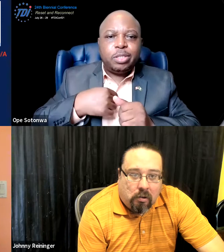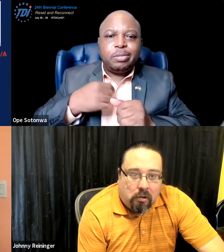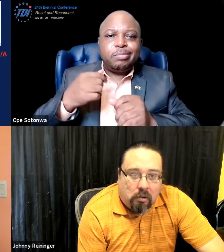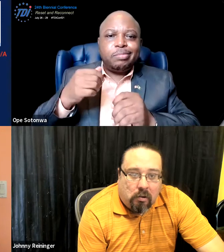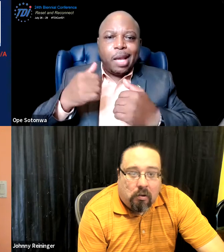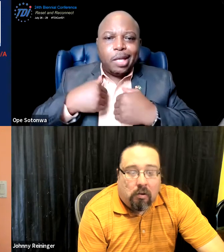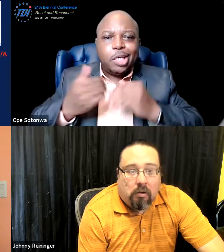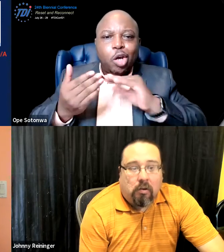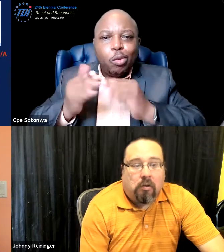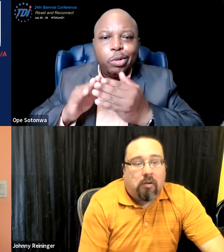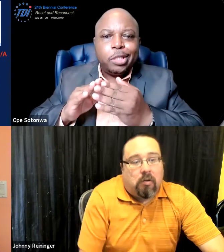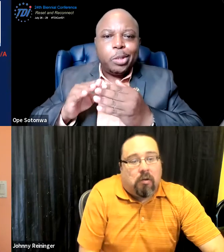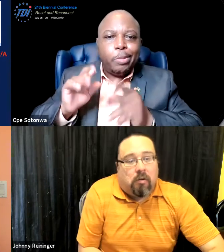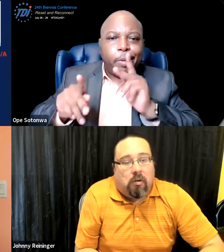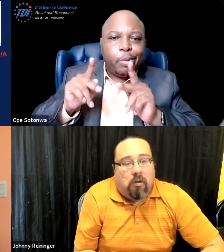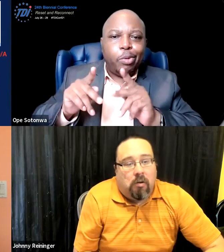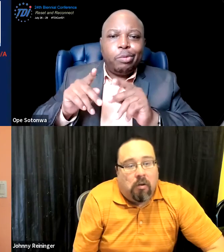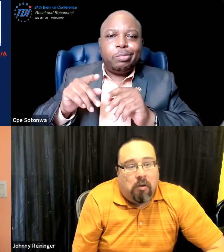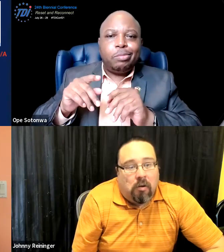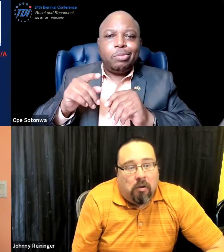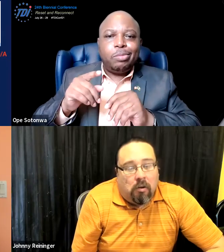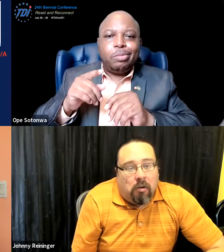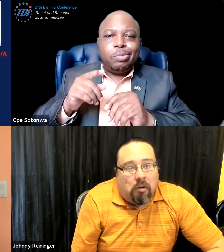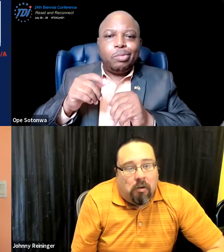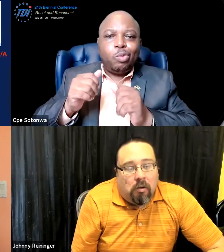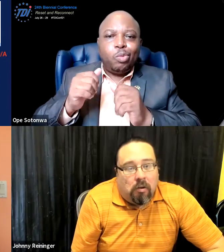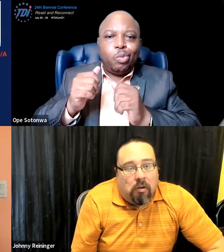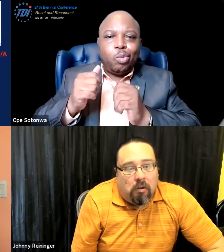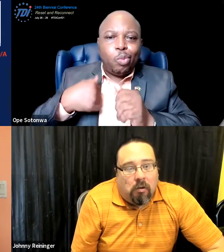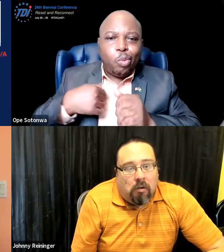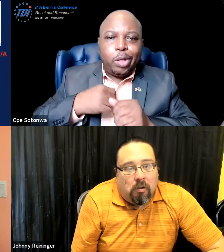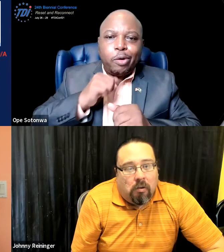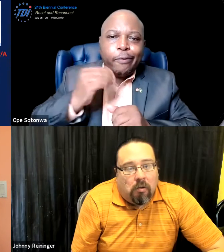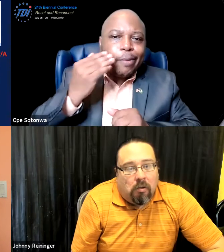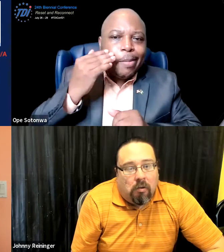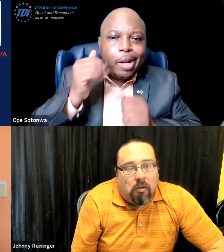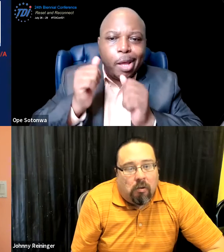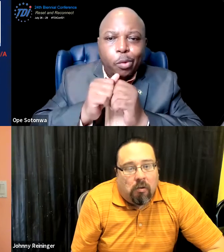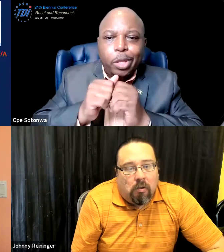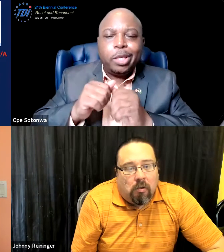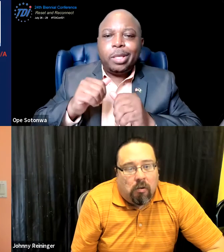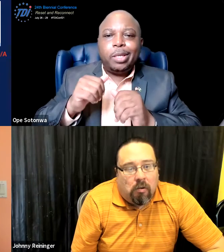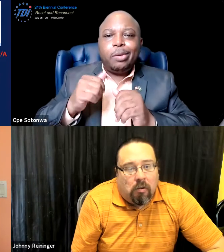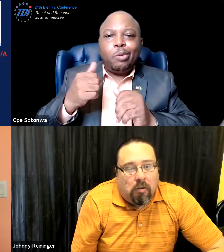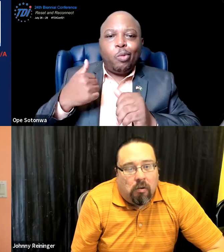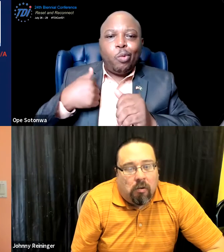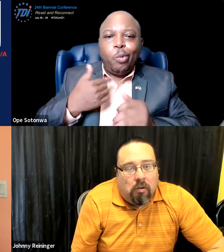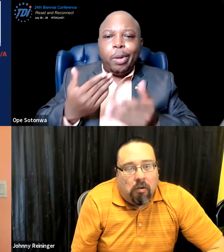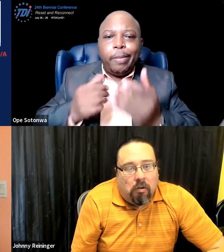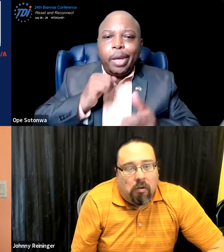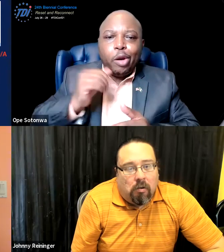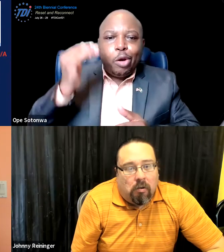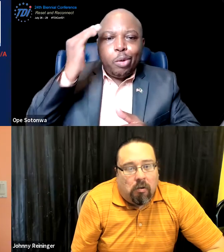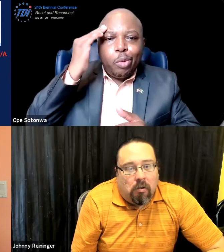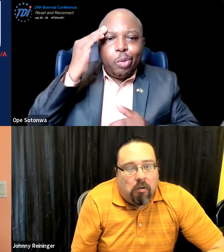to everyone, so including us in the community of, you know, deaf people.